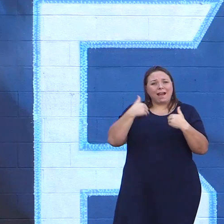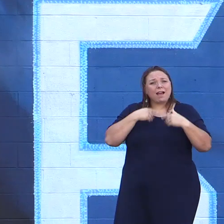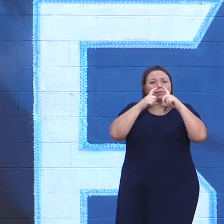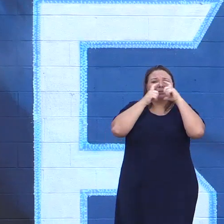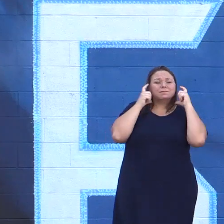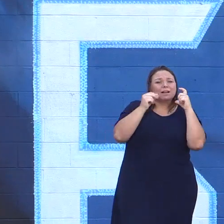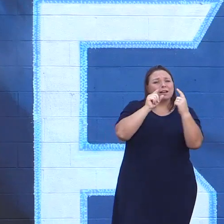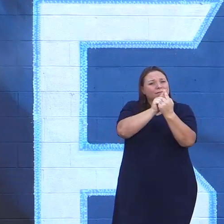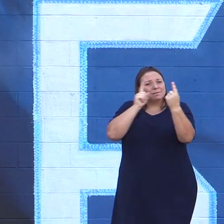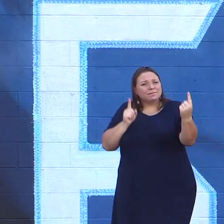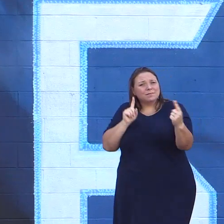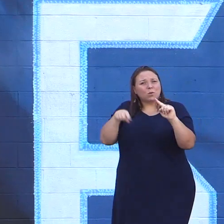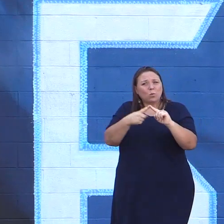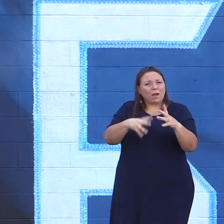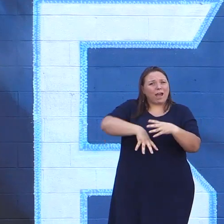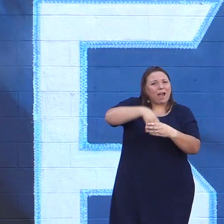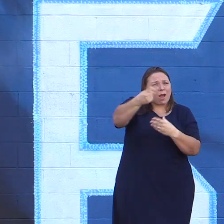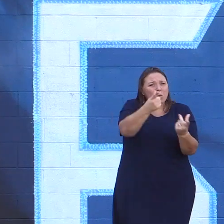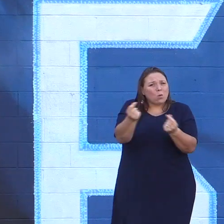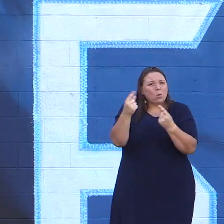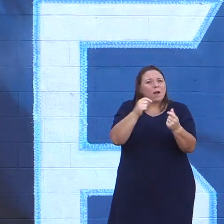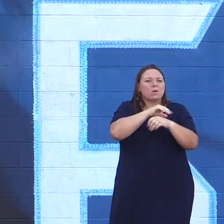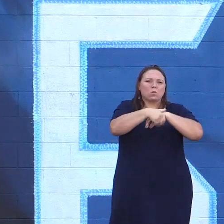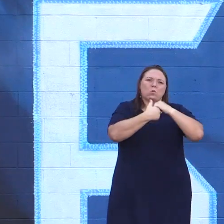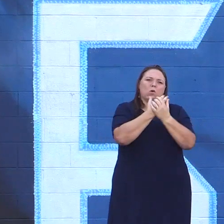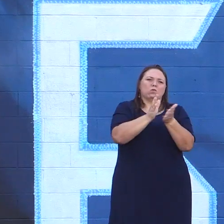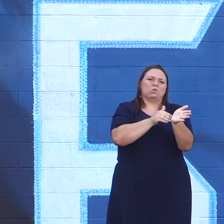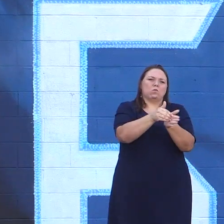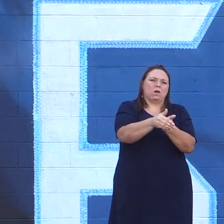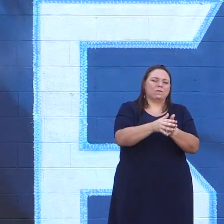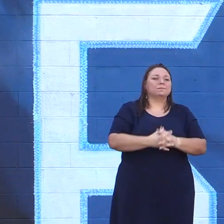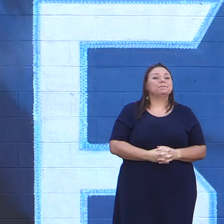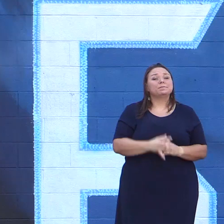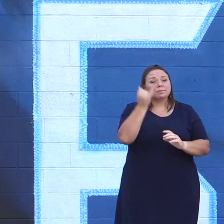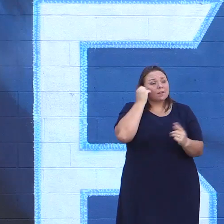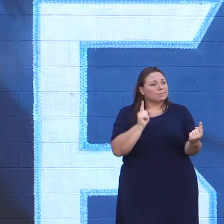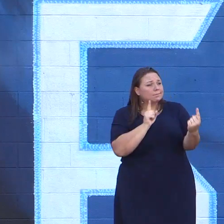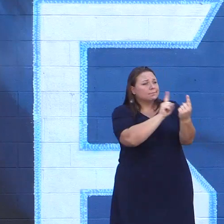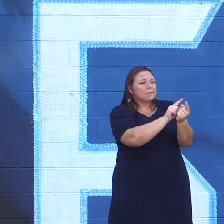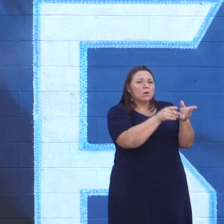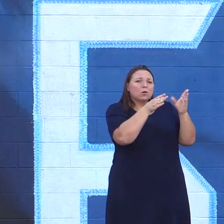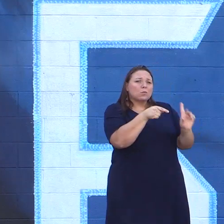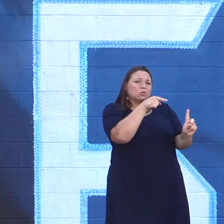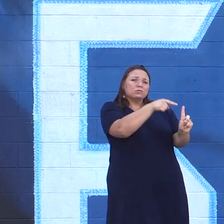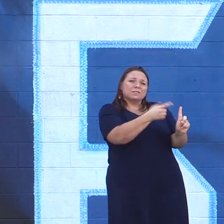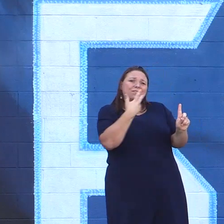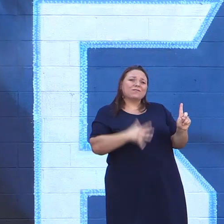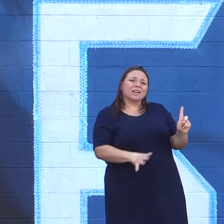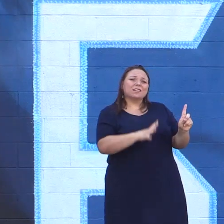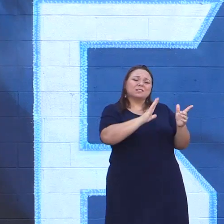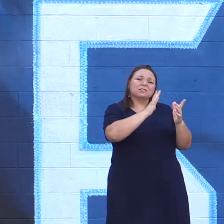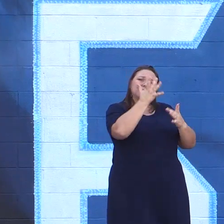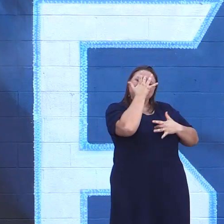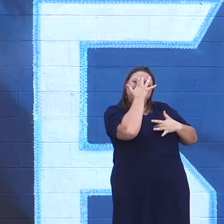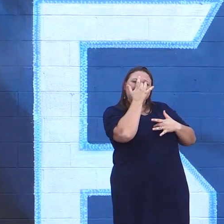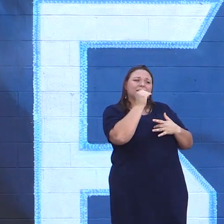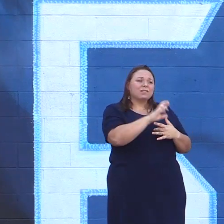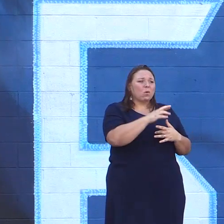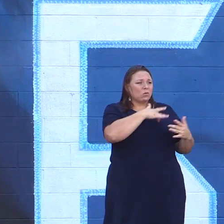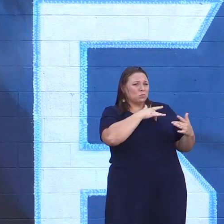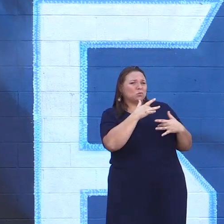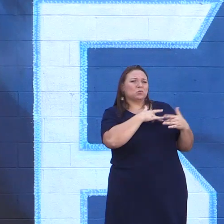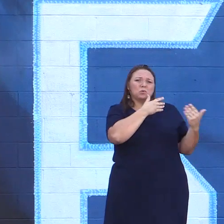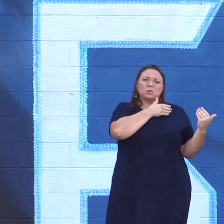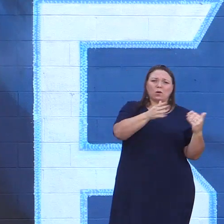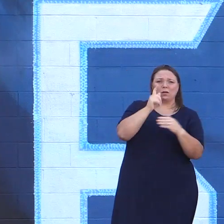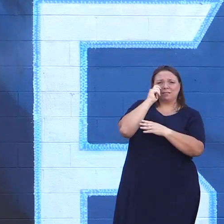and socially distance when in public, and wash your hands. And if you come in contact with someone that has tested positive or you have any concerns,